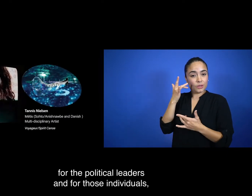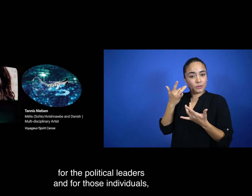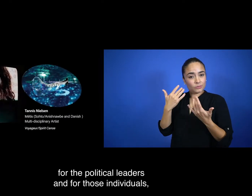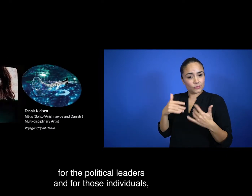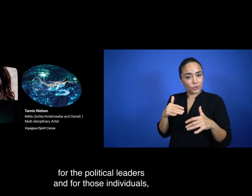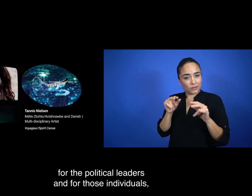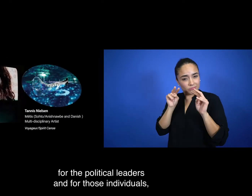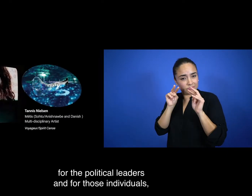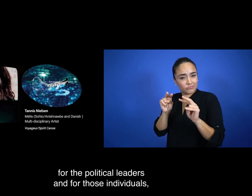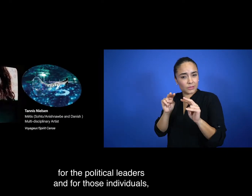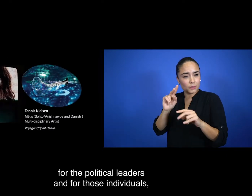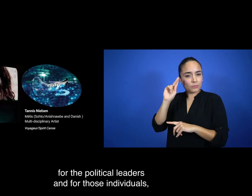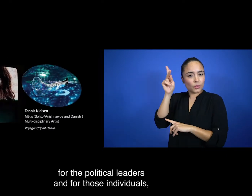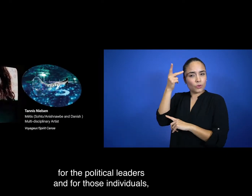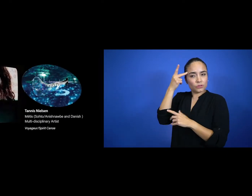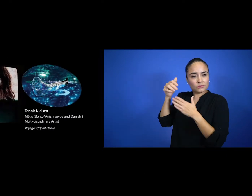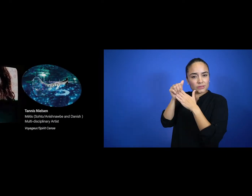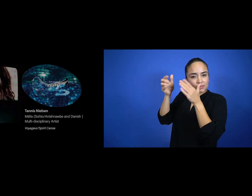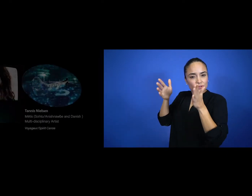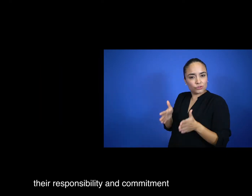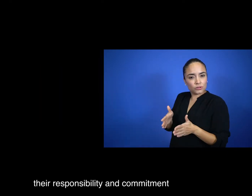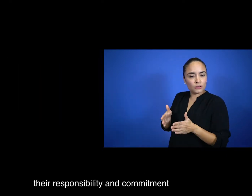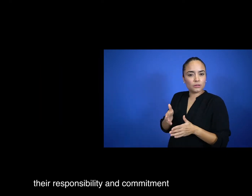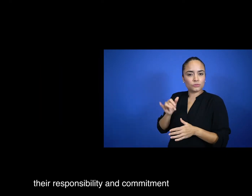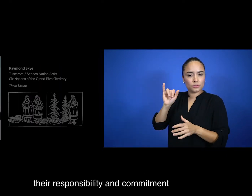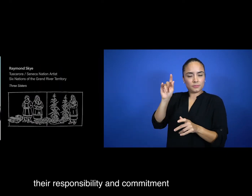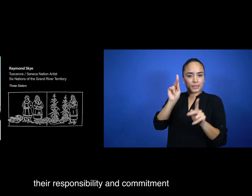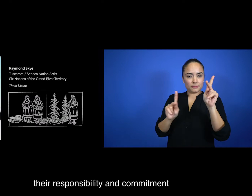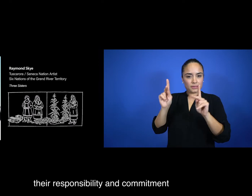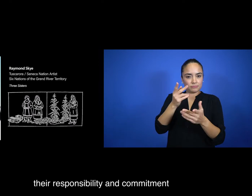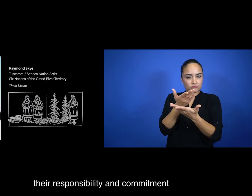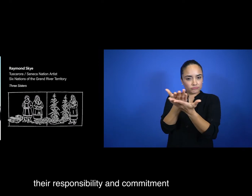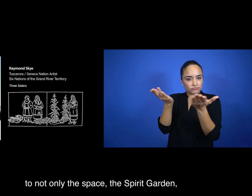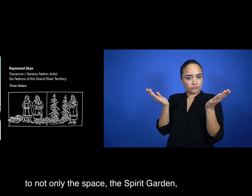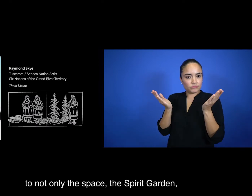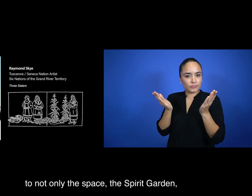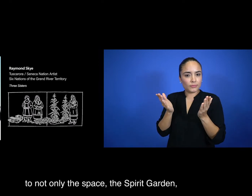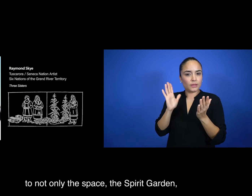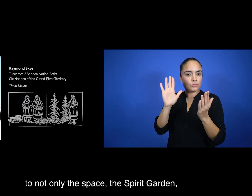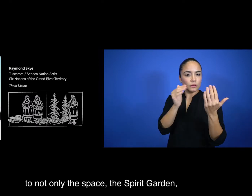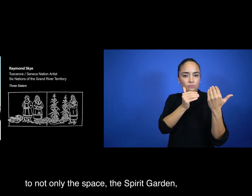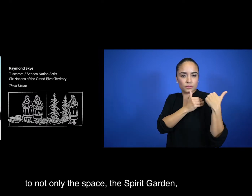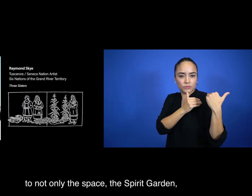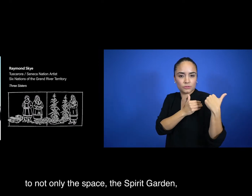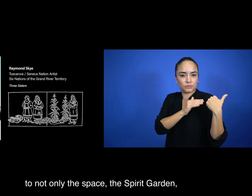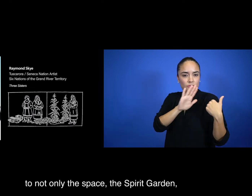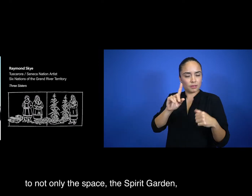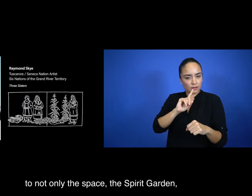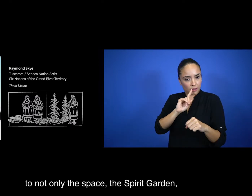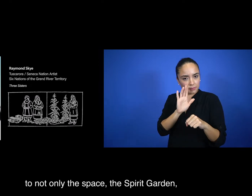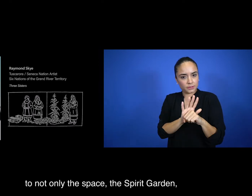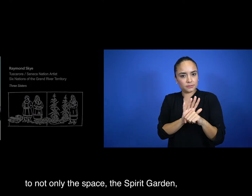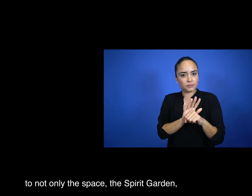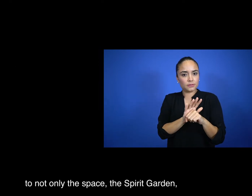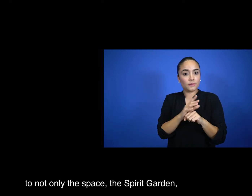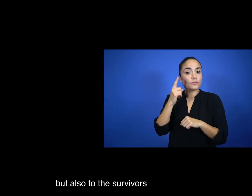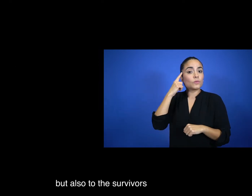leaders and for those individuals, their responsibility and commitment to not only the space, the spirit garden, but also